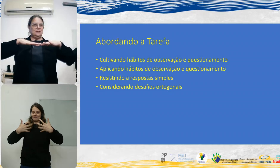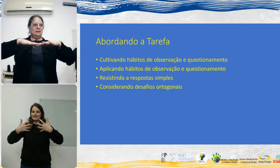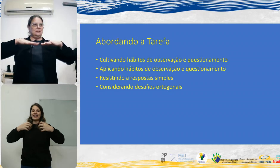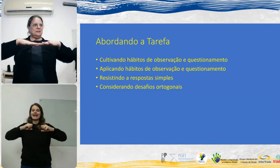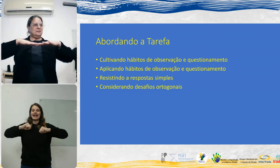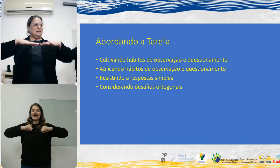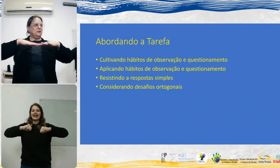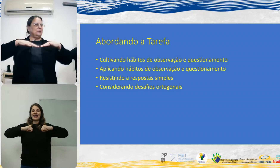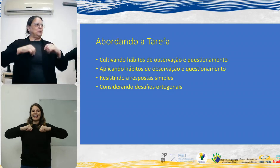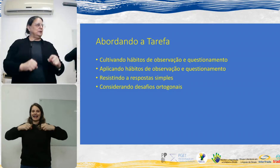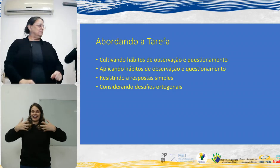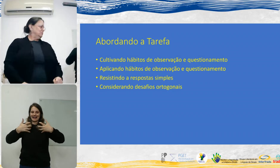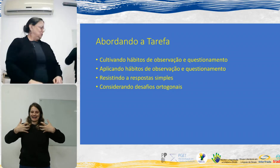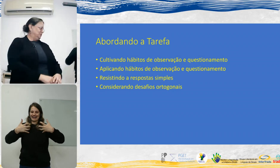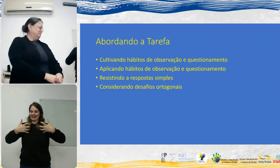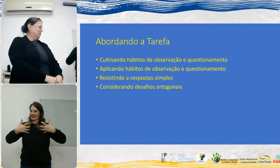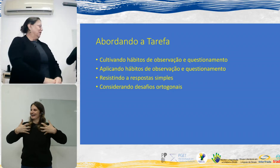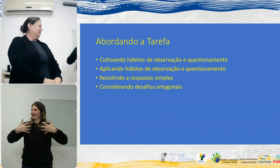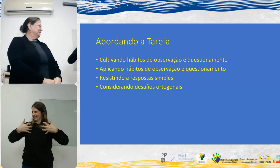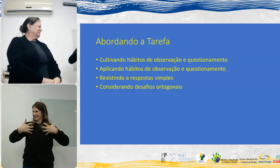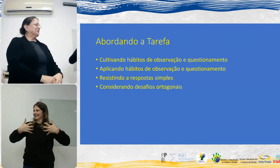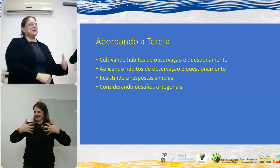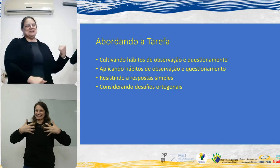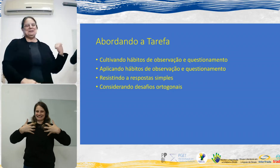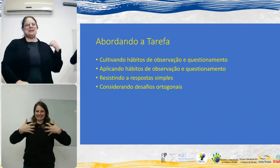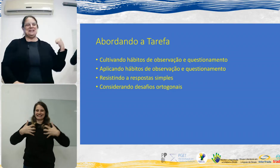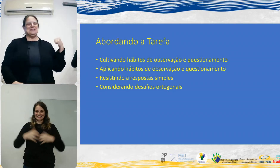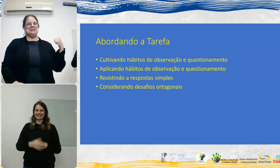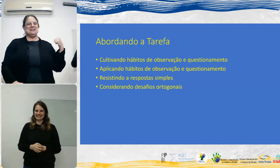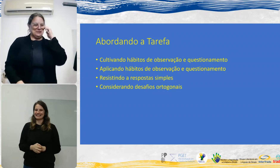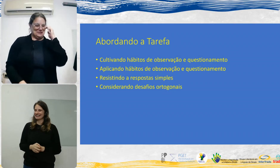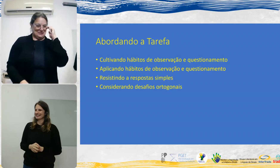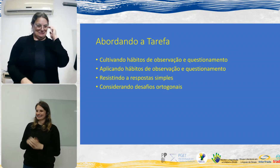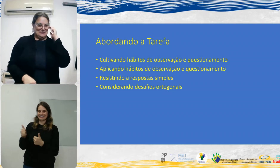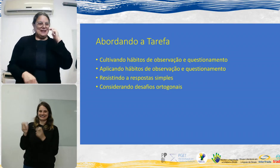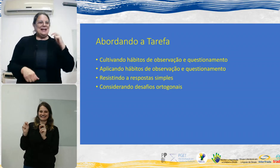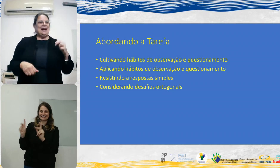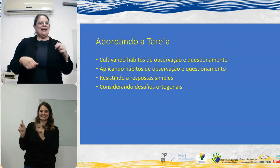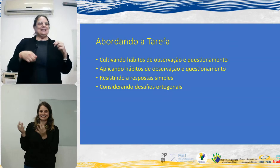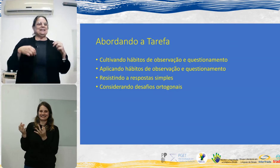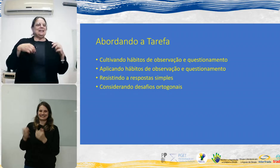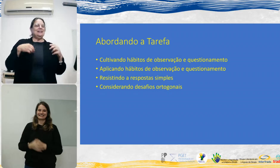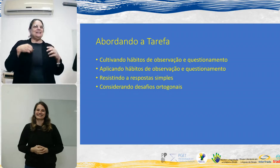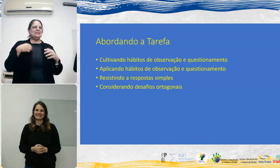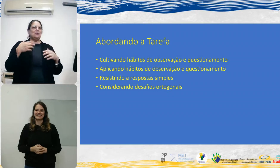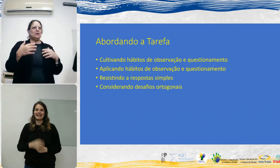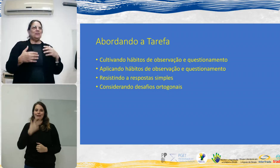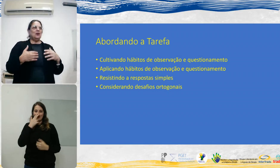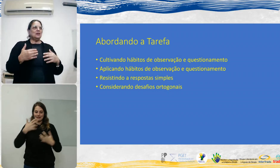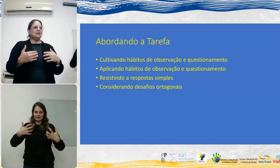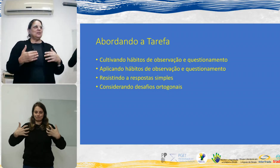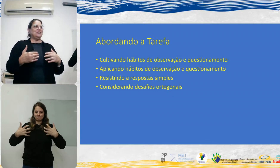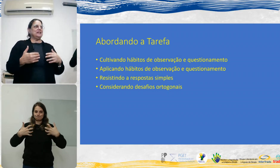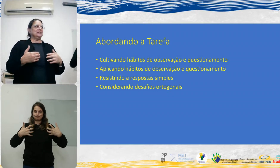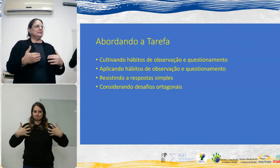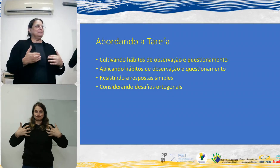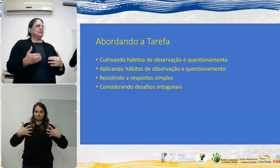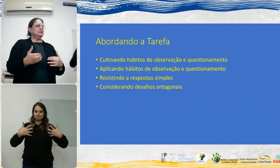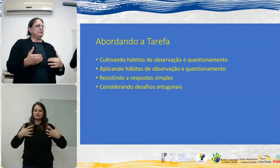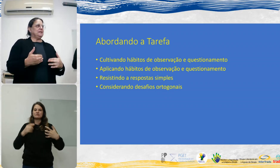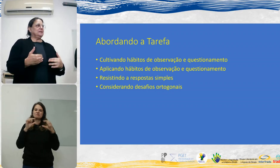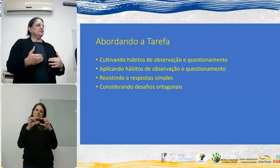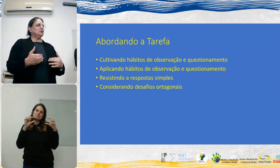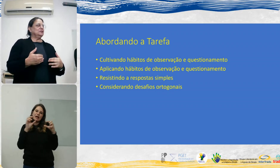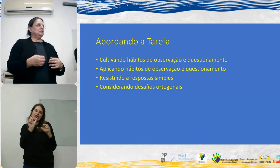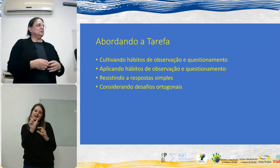this area where it pulls apart. Okay, good. And this orthogonal thing is something